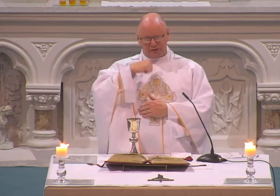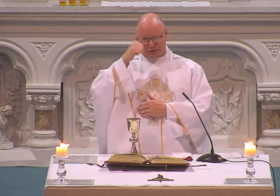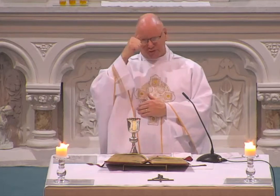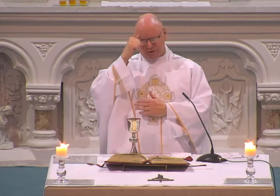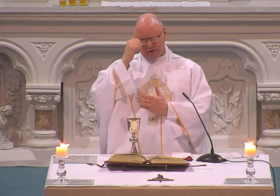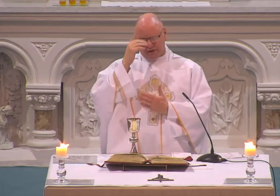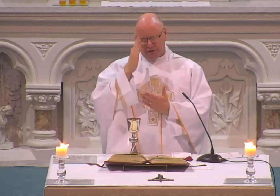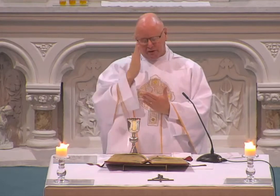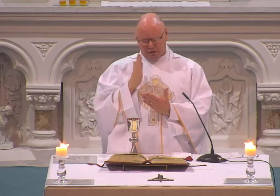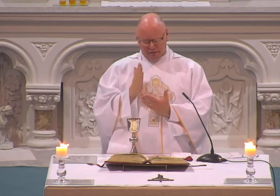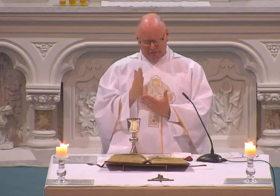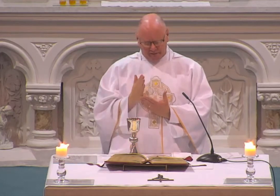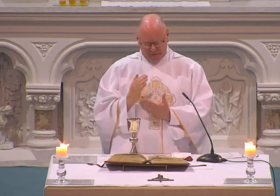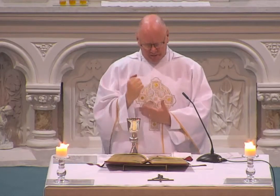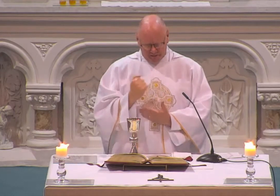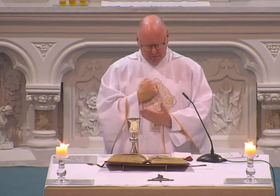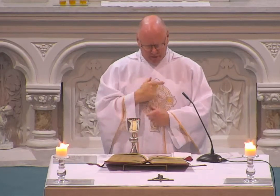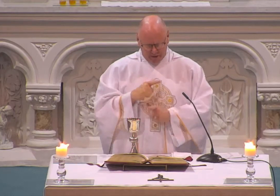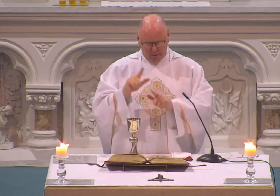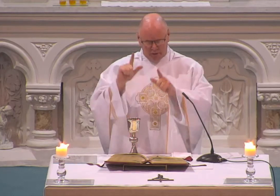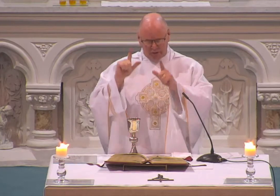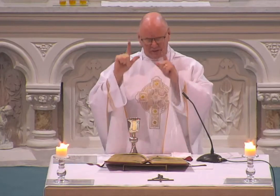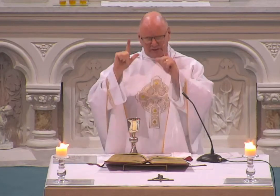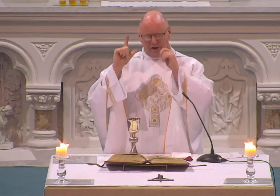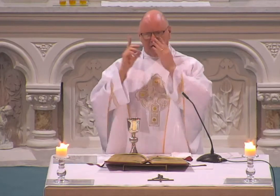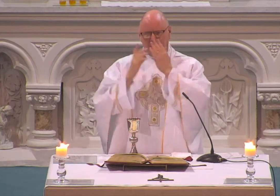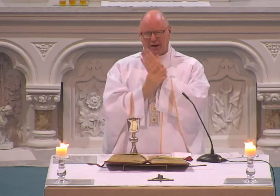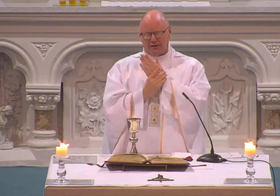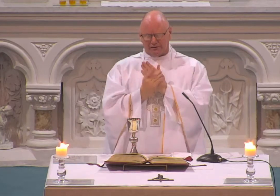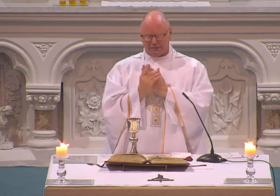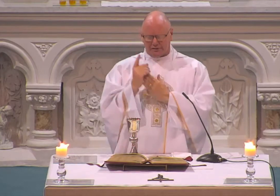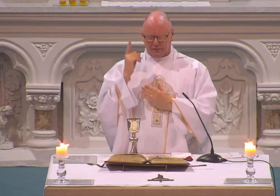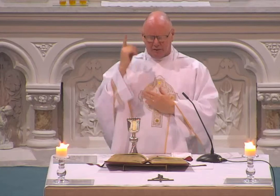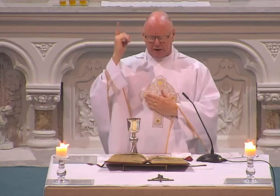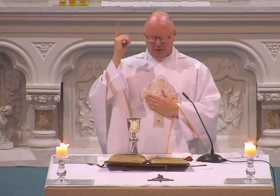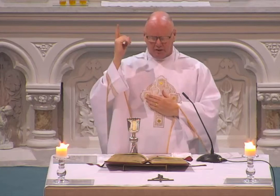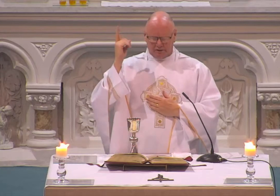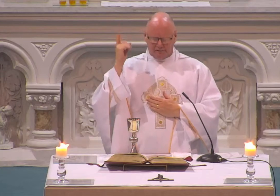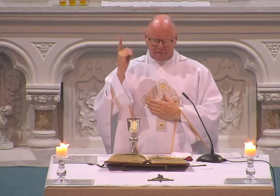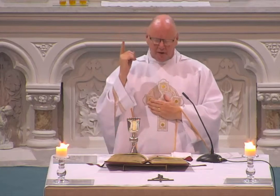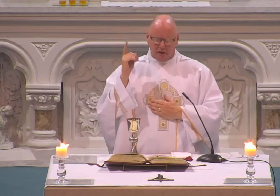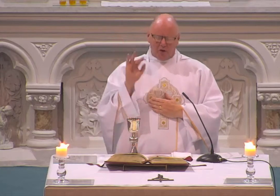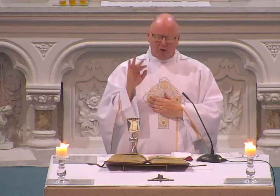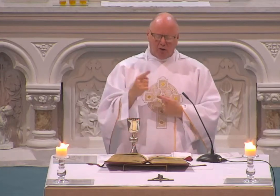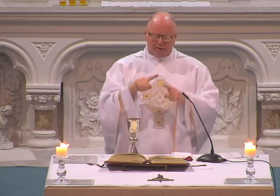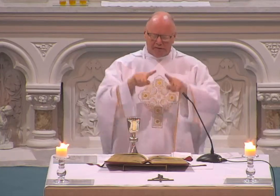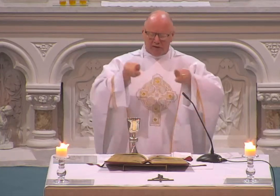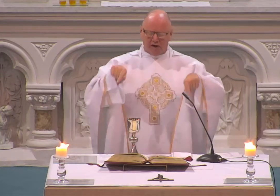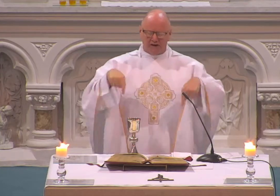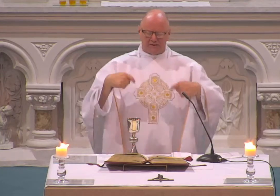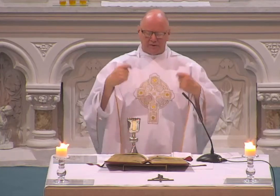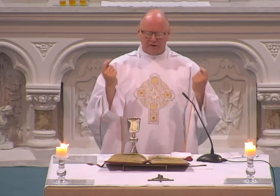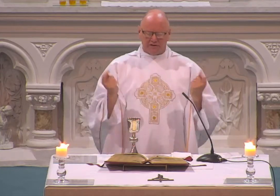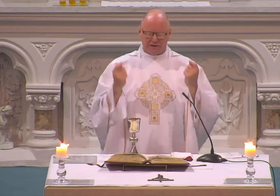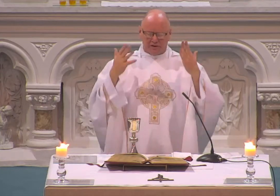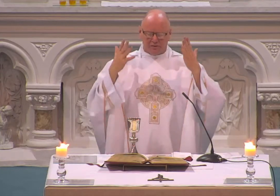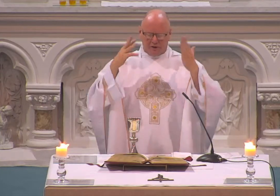Mystery of faith, my Lord and my God. Therefore, as we celebrate